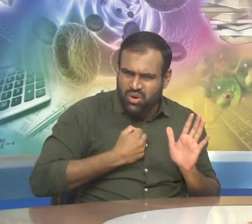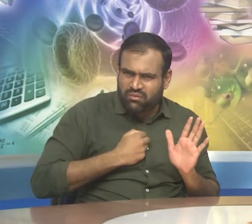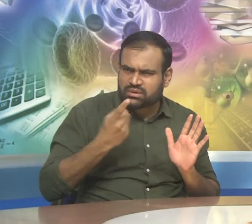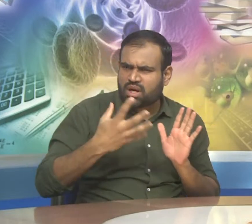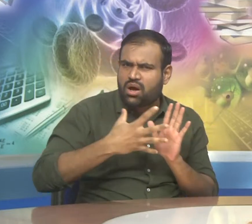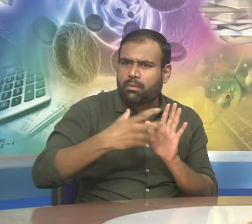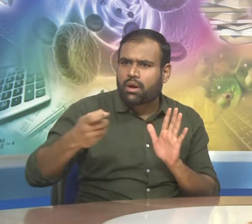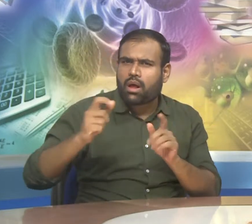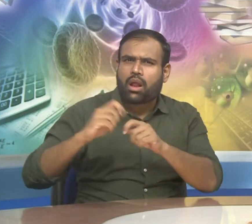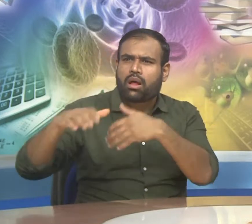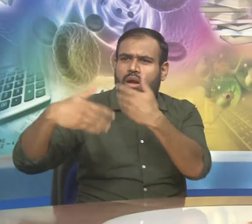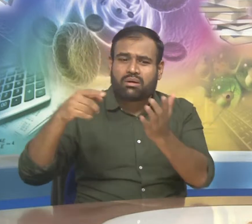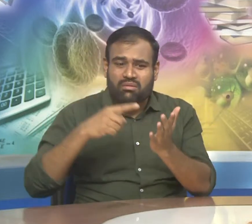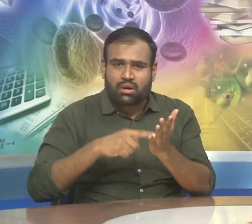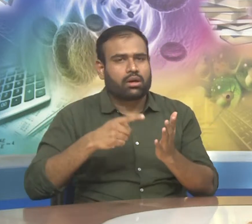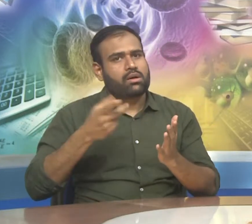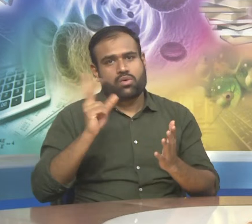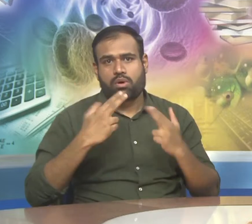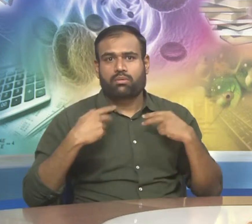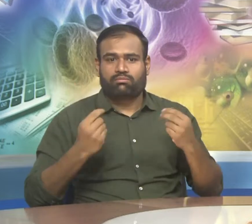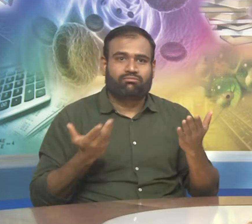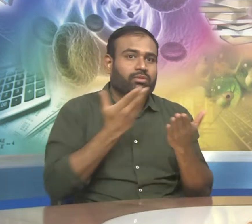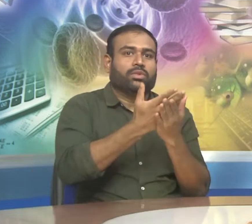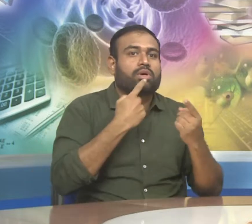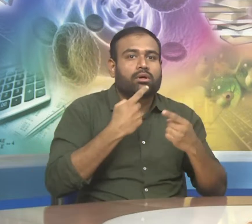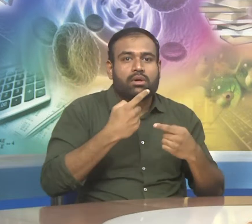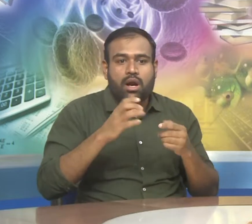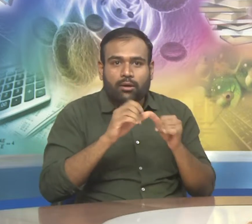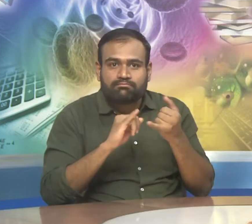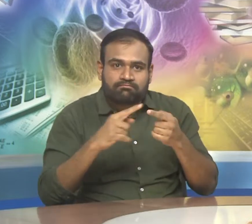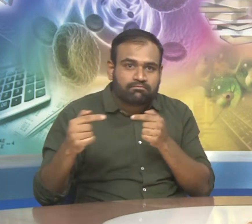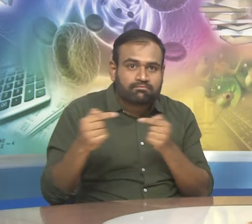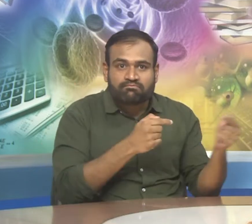invention for a particular period of time.